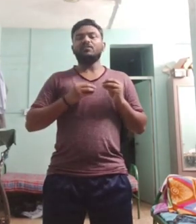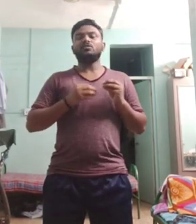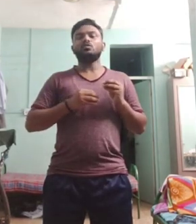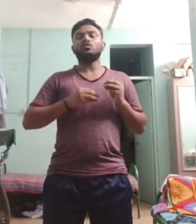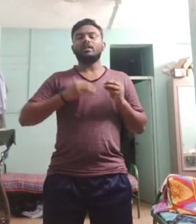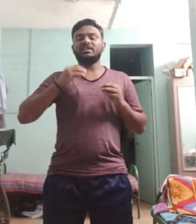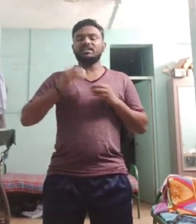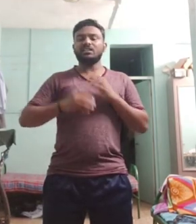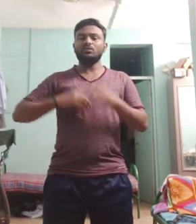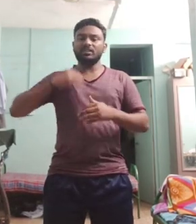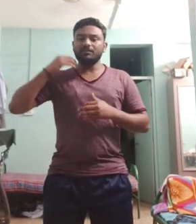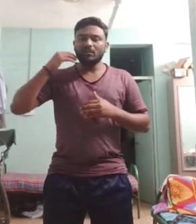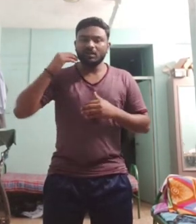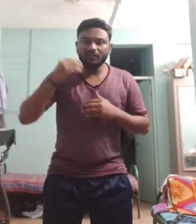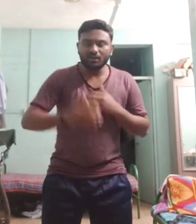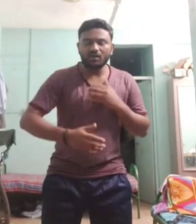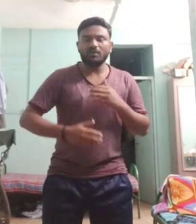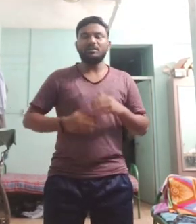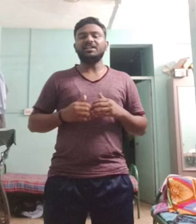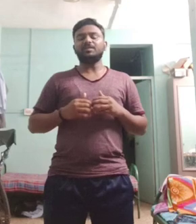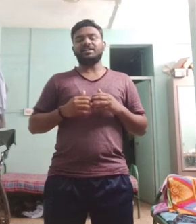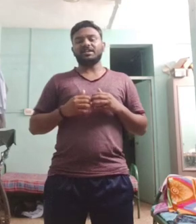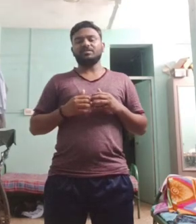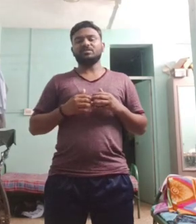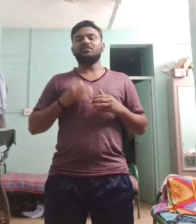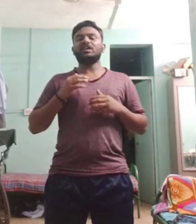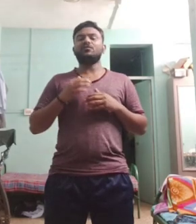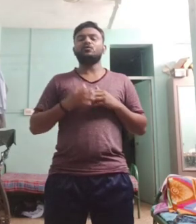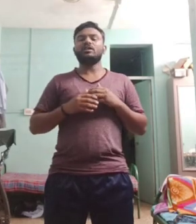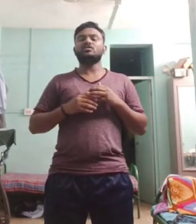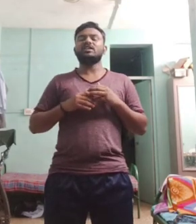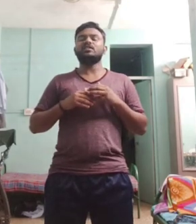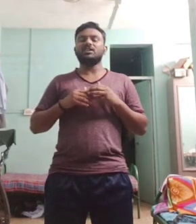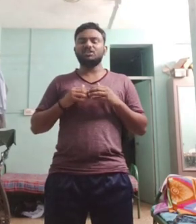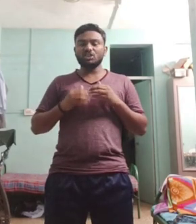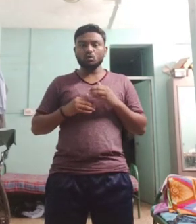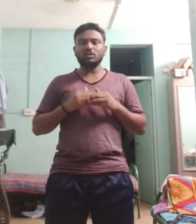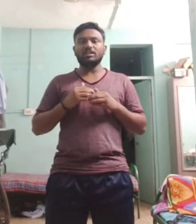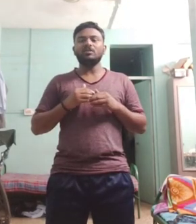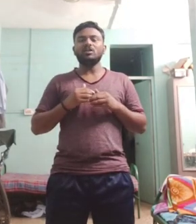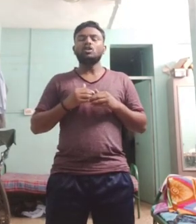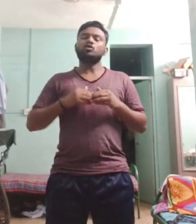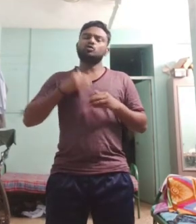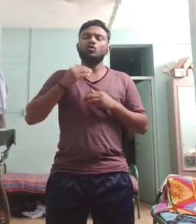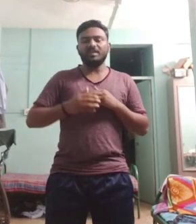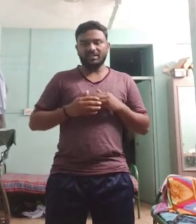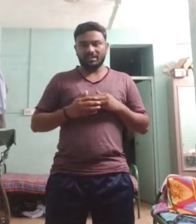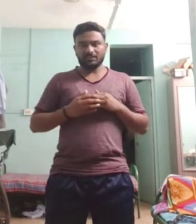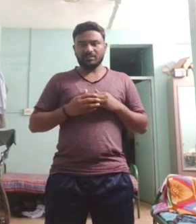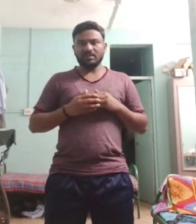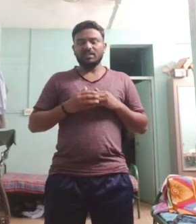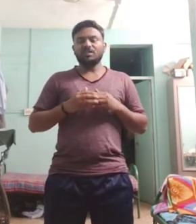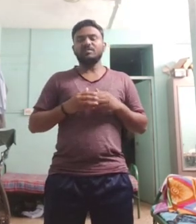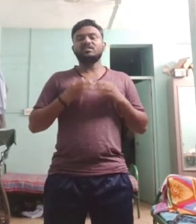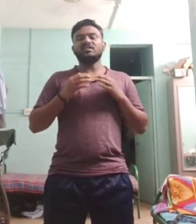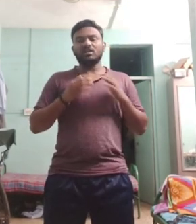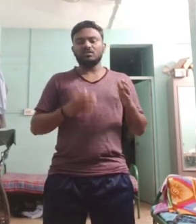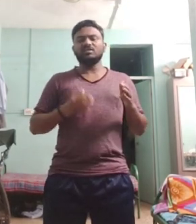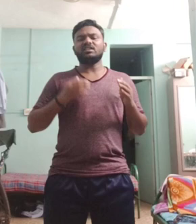to execute them multiple times. We have to execute them so many times. It means